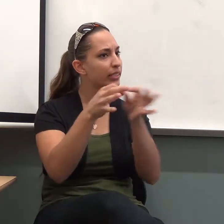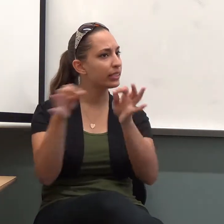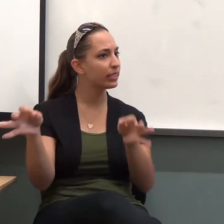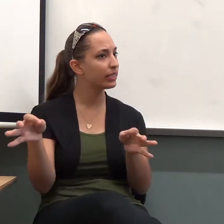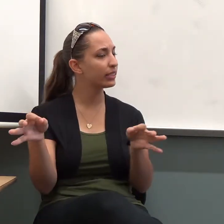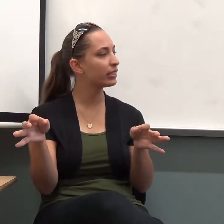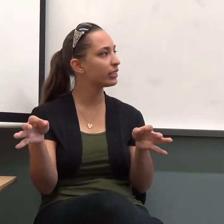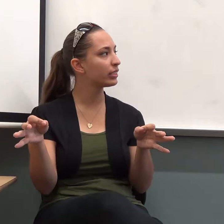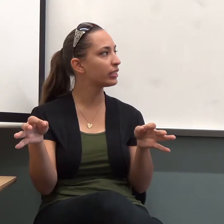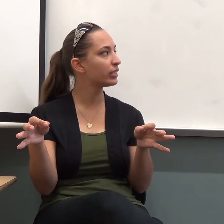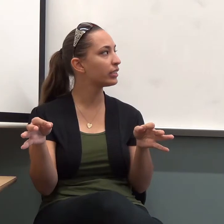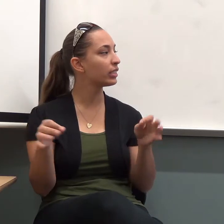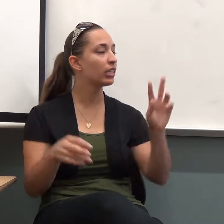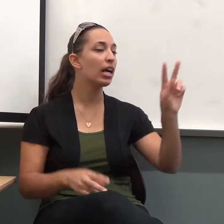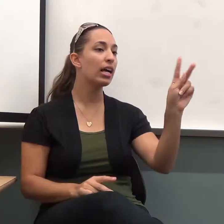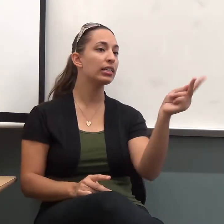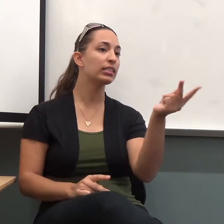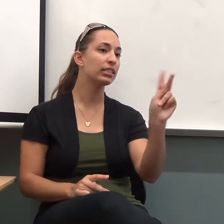Is the second sentence or the first sentence better?